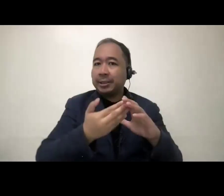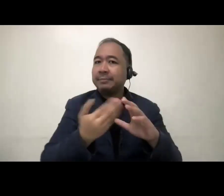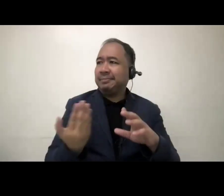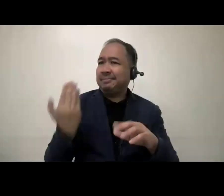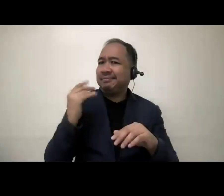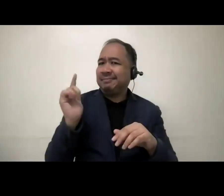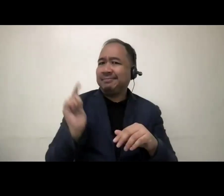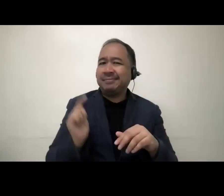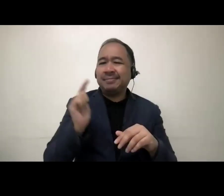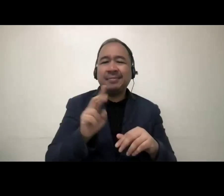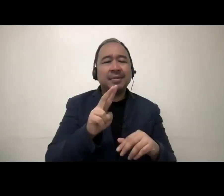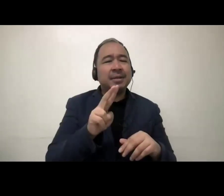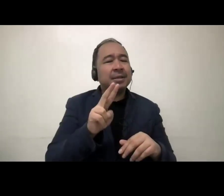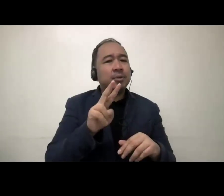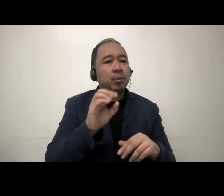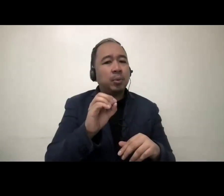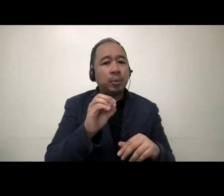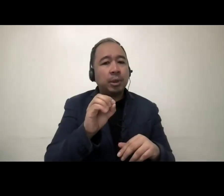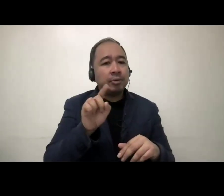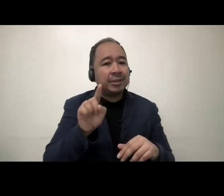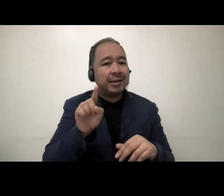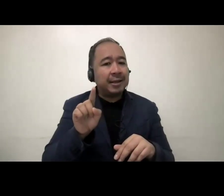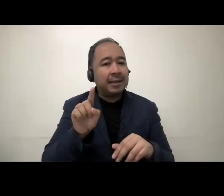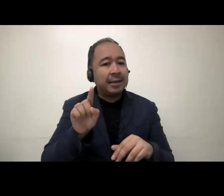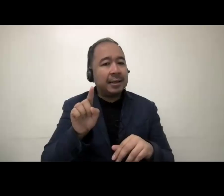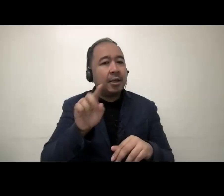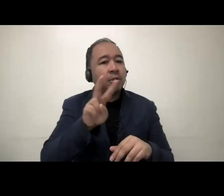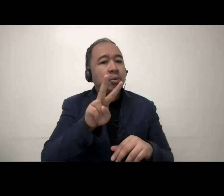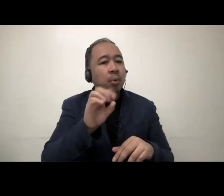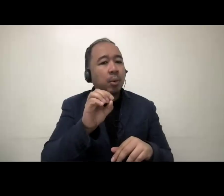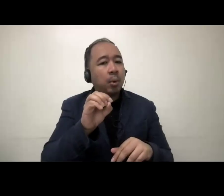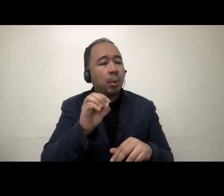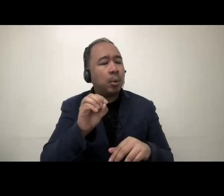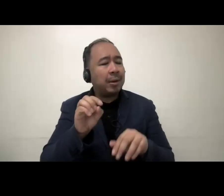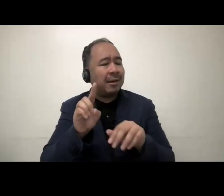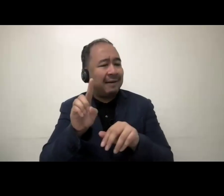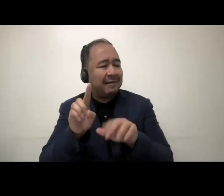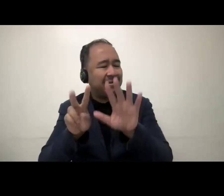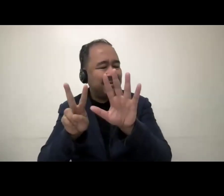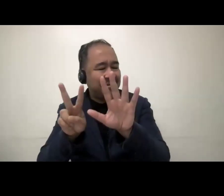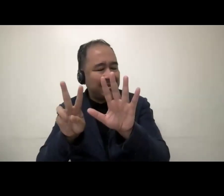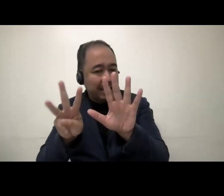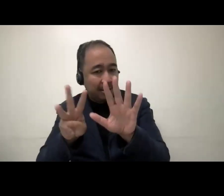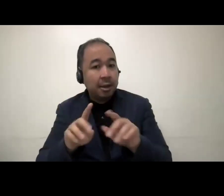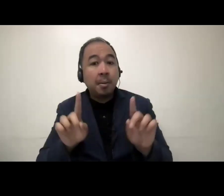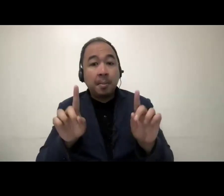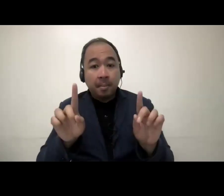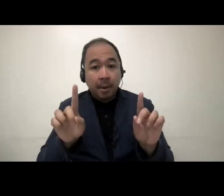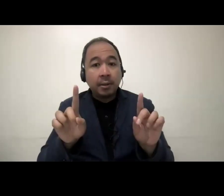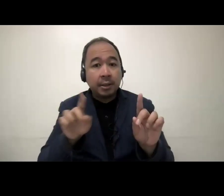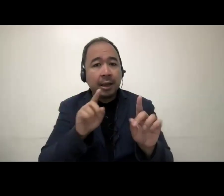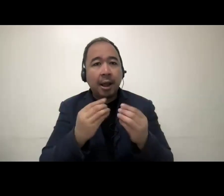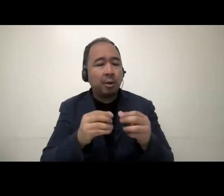2018, engaged in a problem-solving process, but it is prolonged